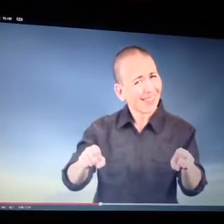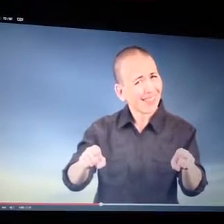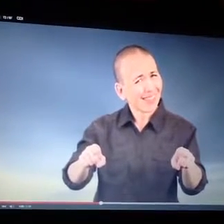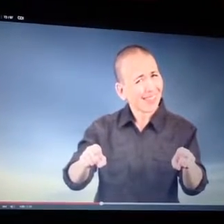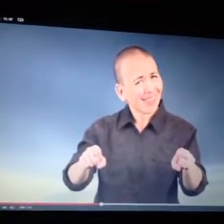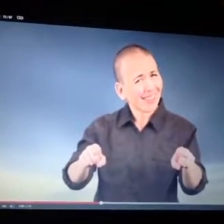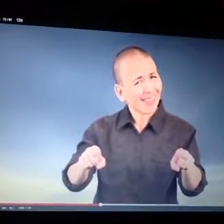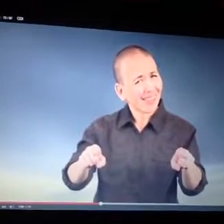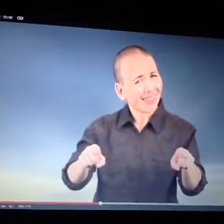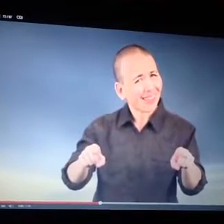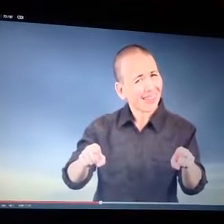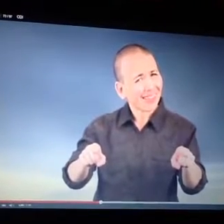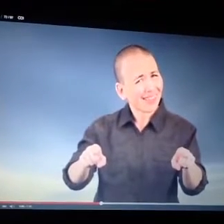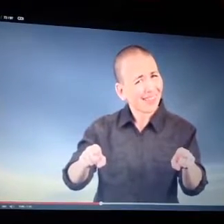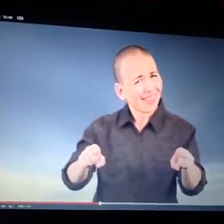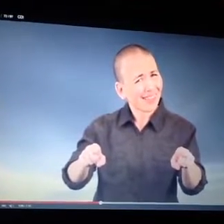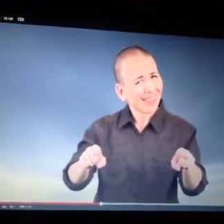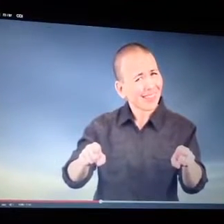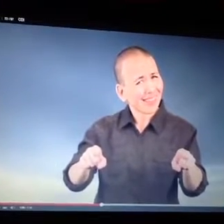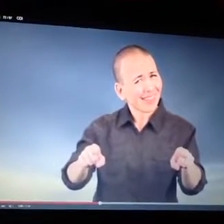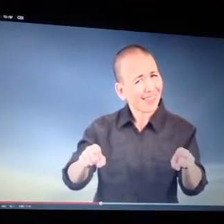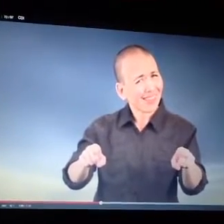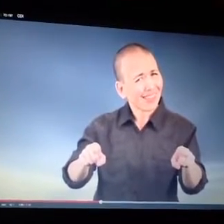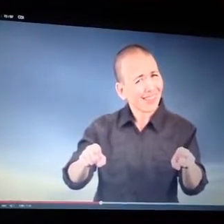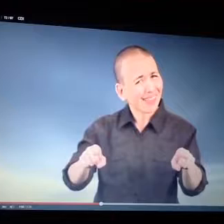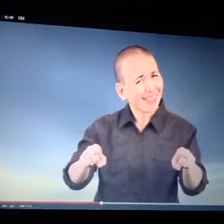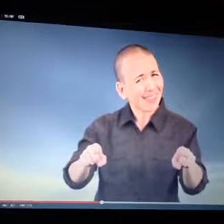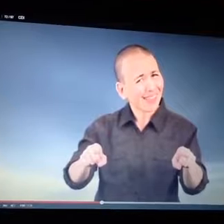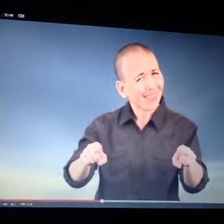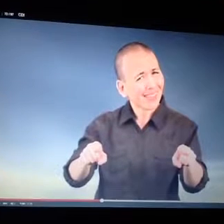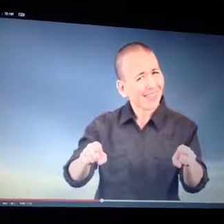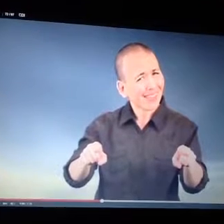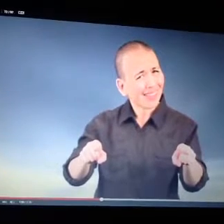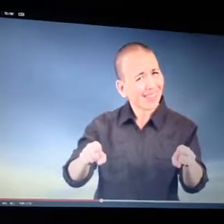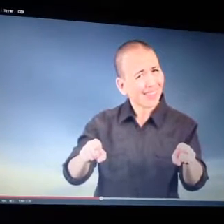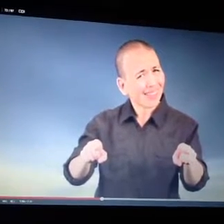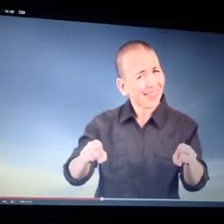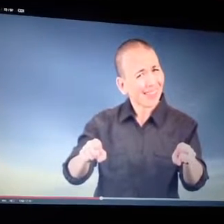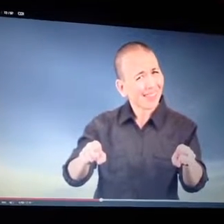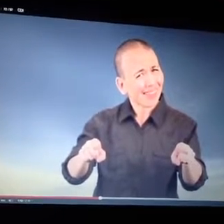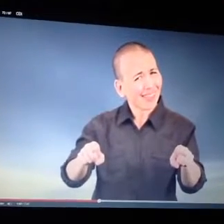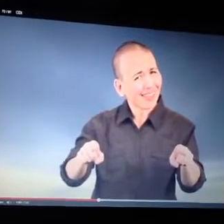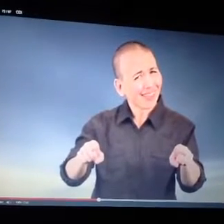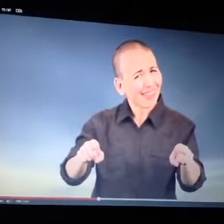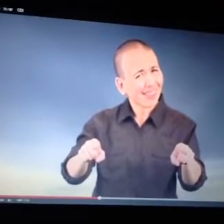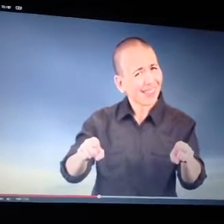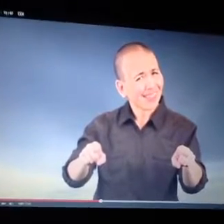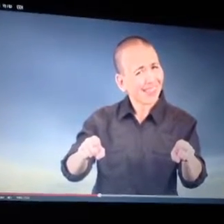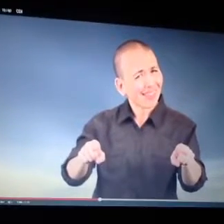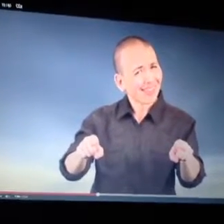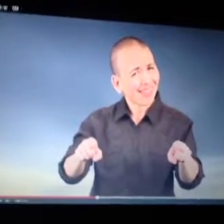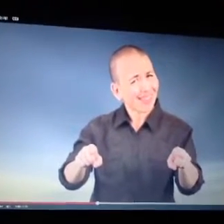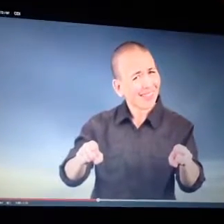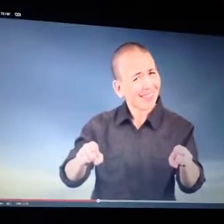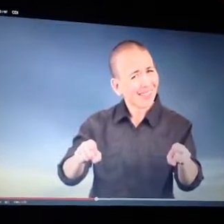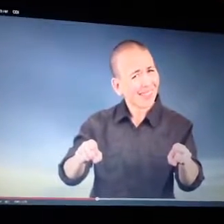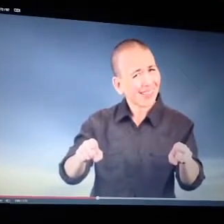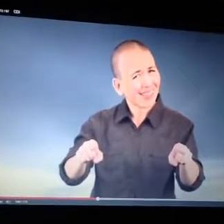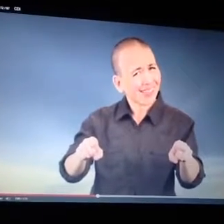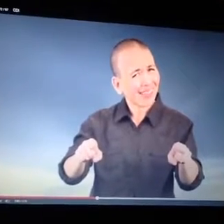to study and they had to take an exam. And when I thought about it, it was the same as interpreters. What they